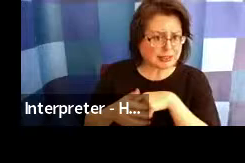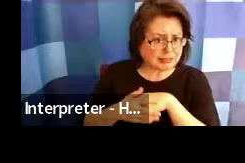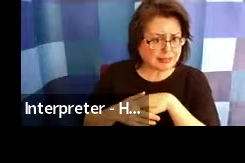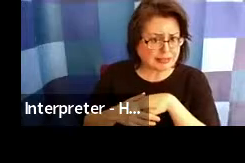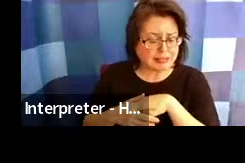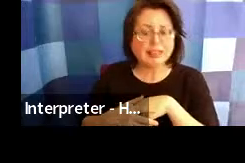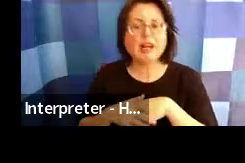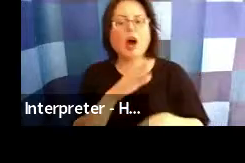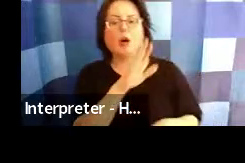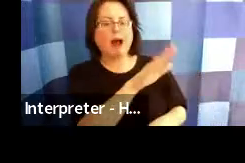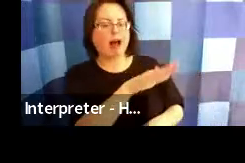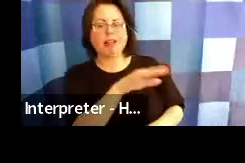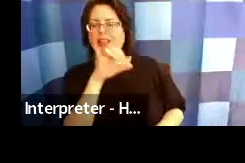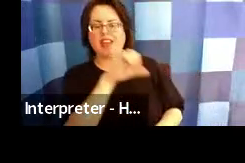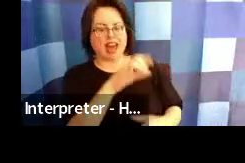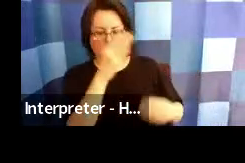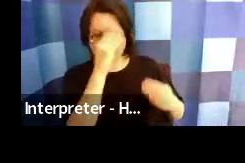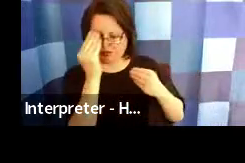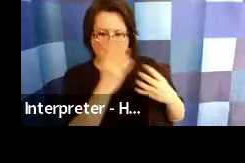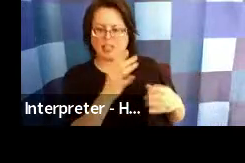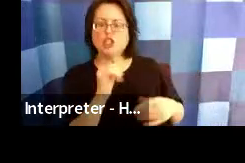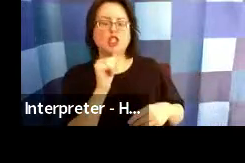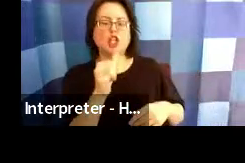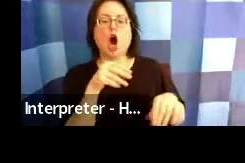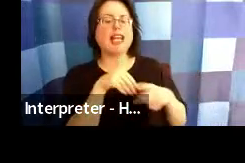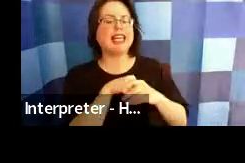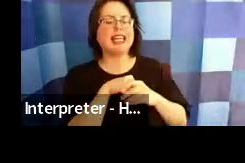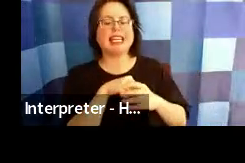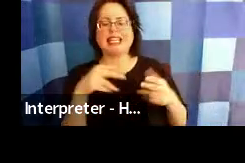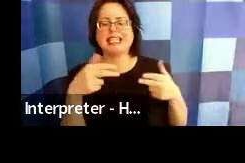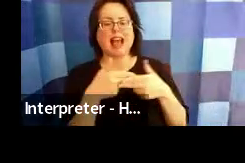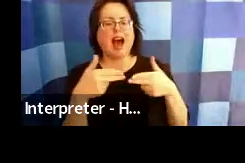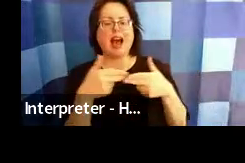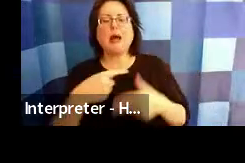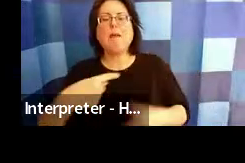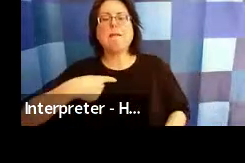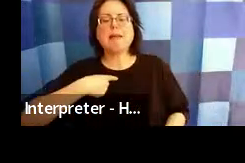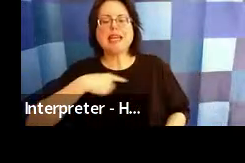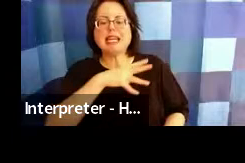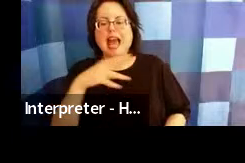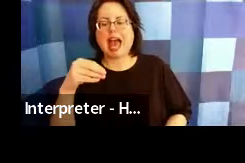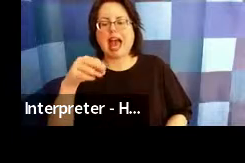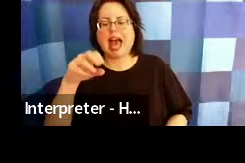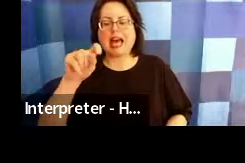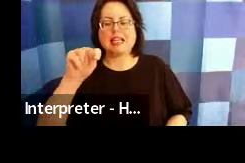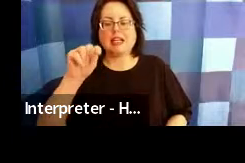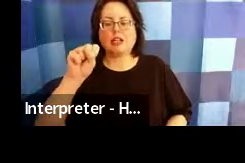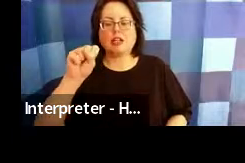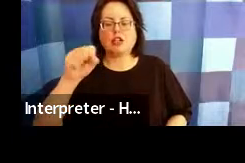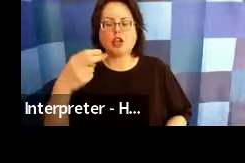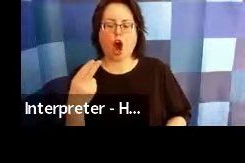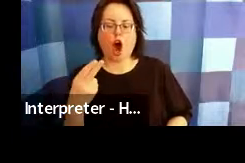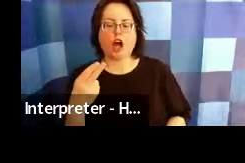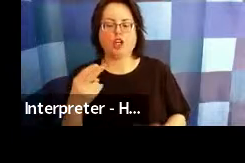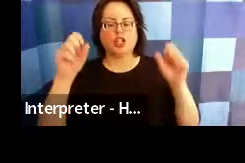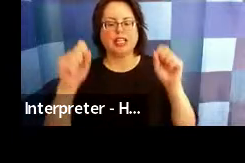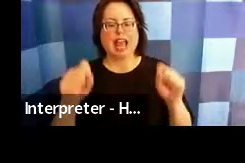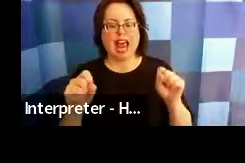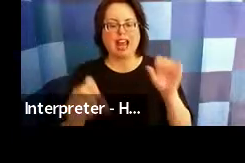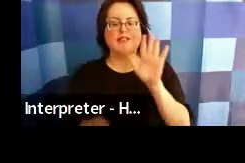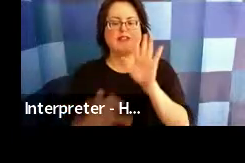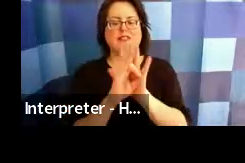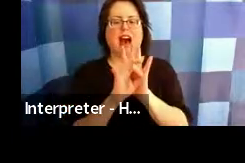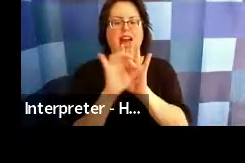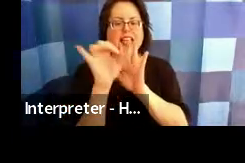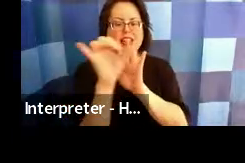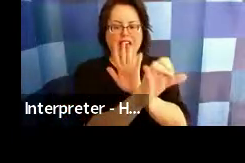these slides, but while we present them, we can pull them up. Tosh and I can work together on that as he's got that data. So we can make sure to get you to a specific answer for